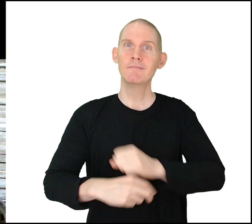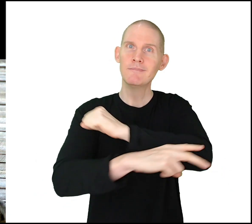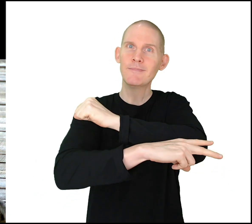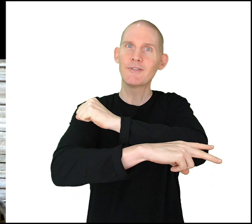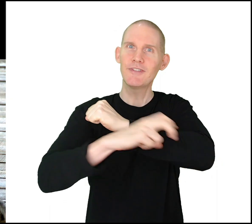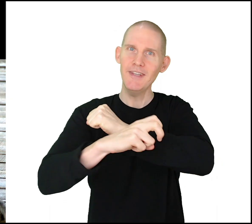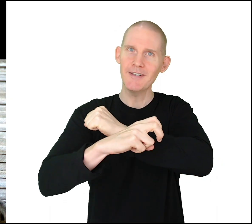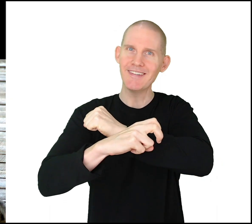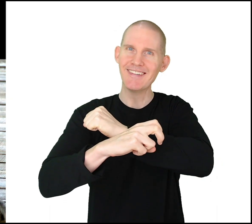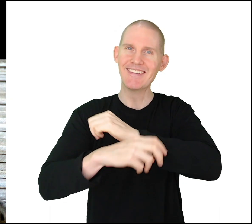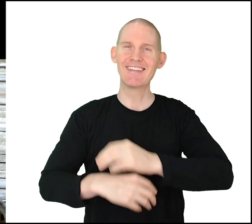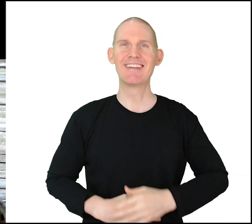Steal.